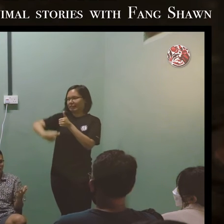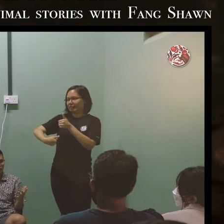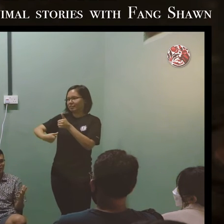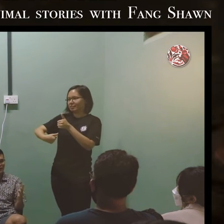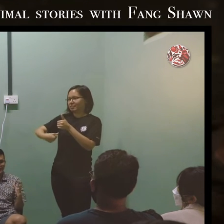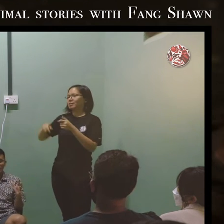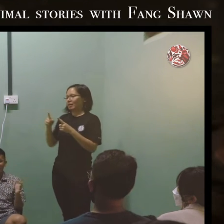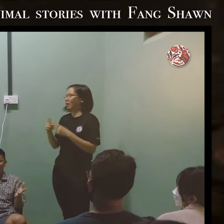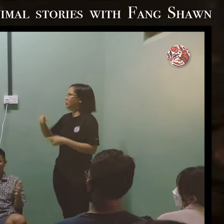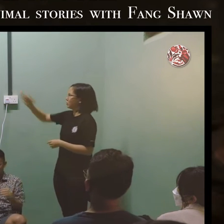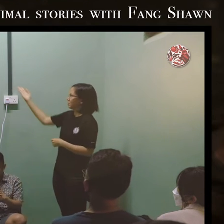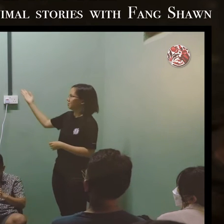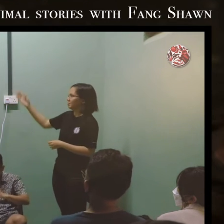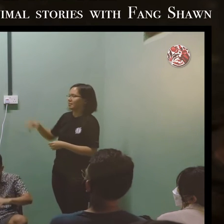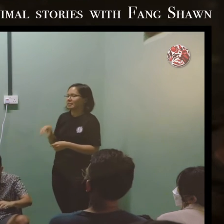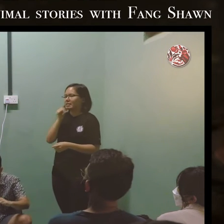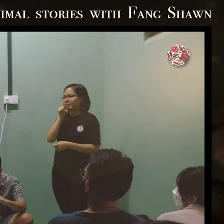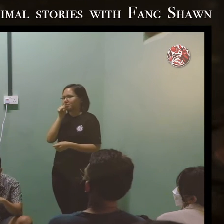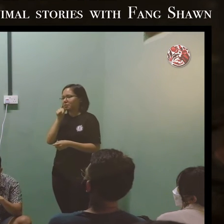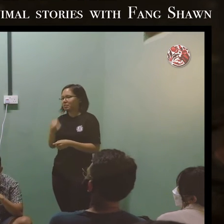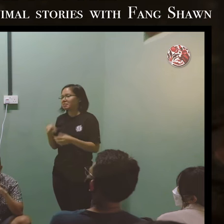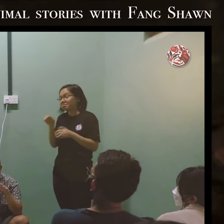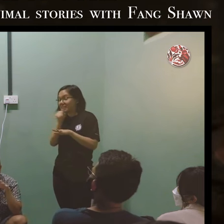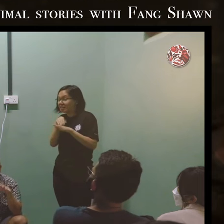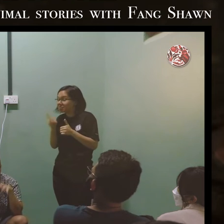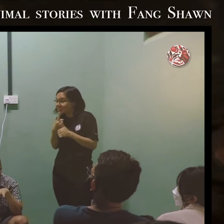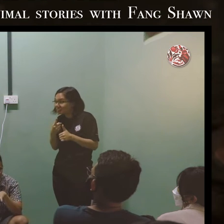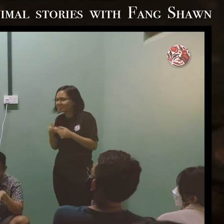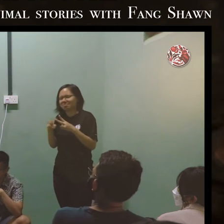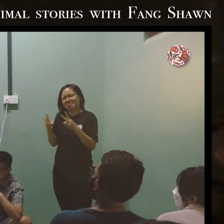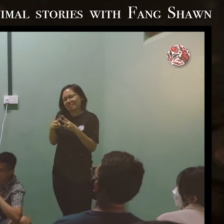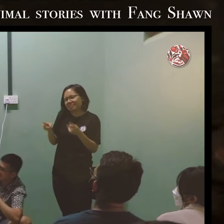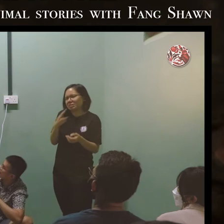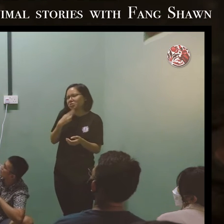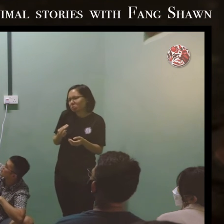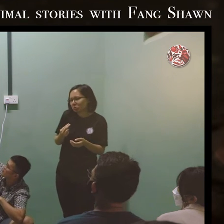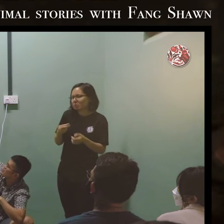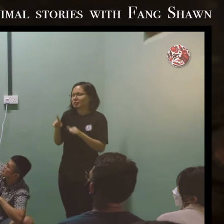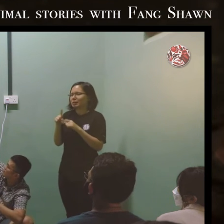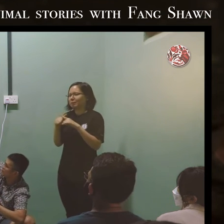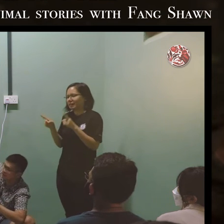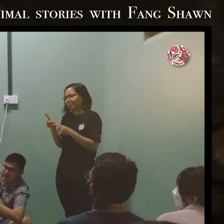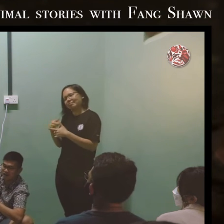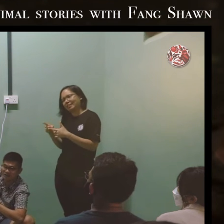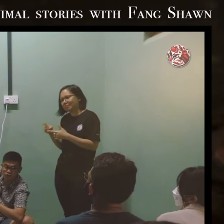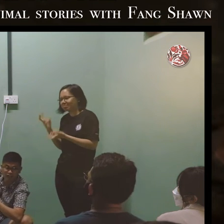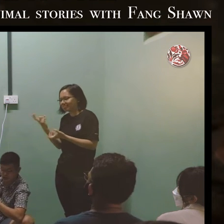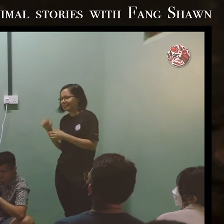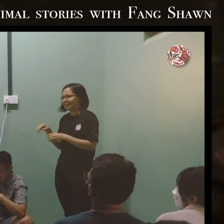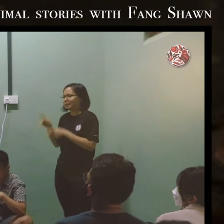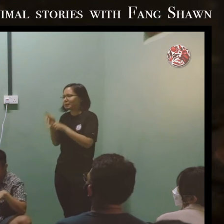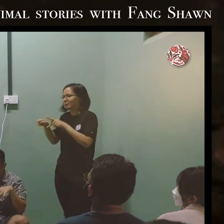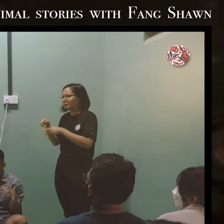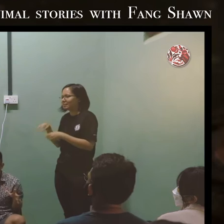started to bring up that it was a problem. Then in the end, he got fined, correct? So a very similar thing happened on that same day I filmed this this